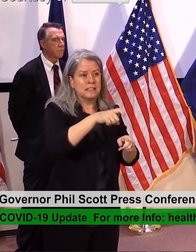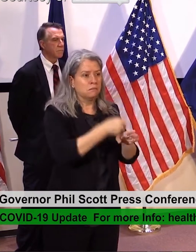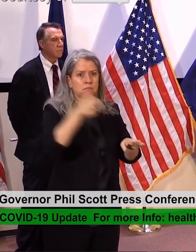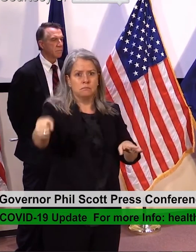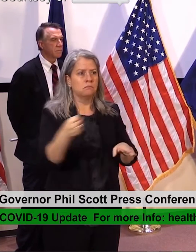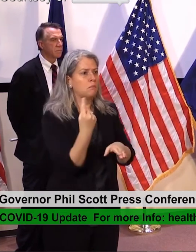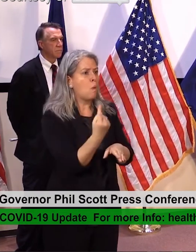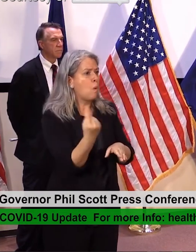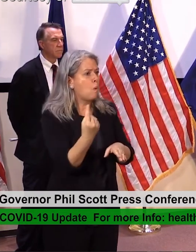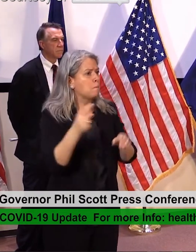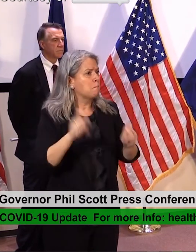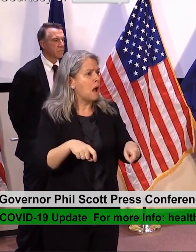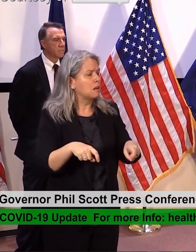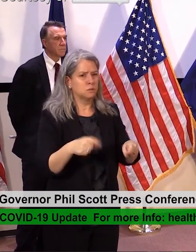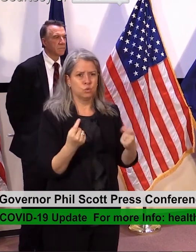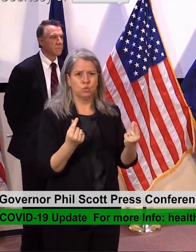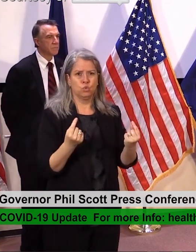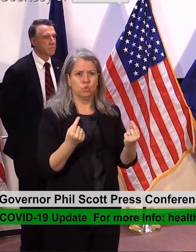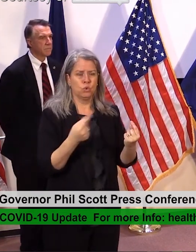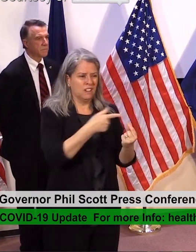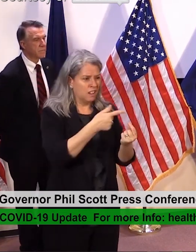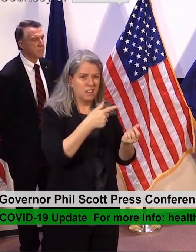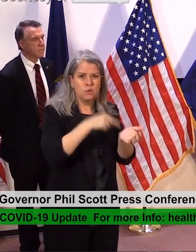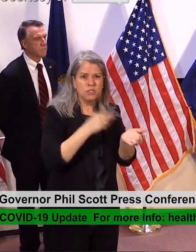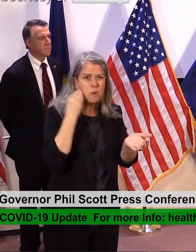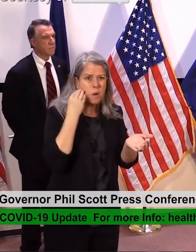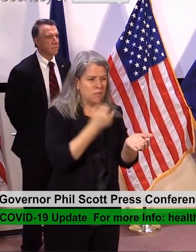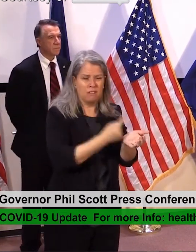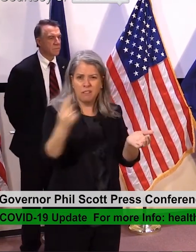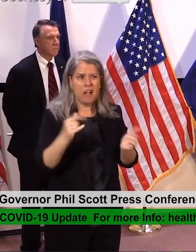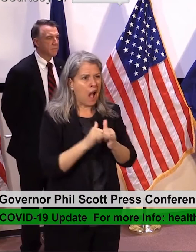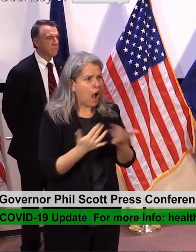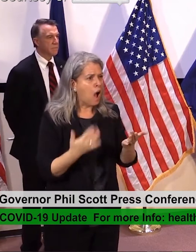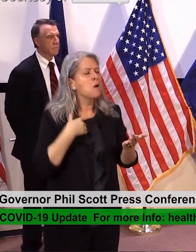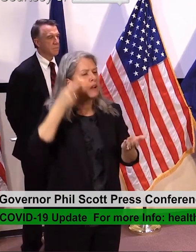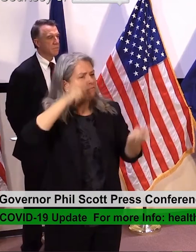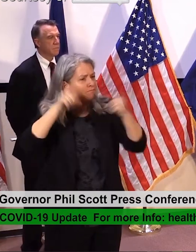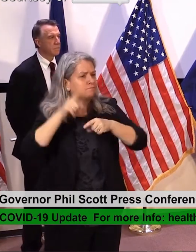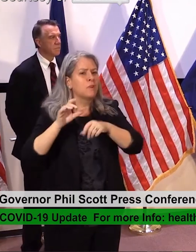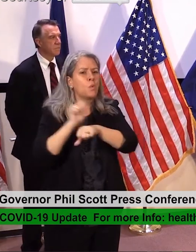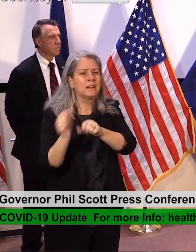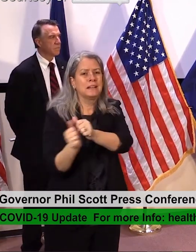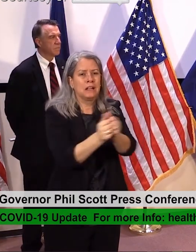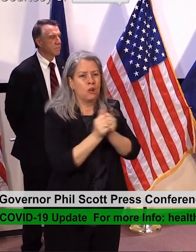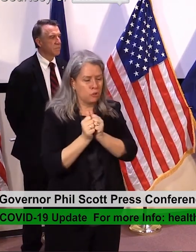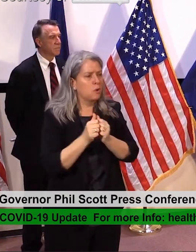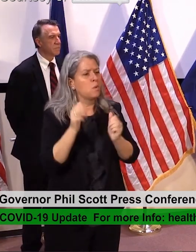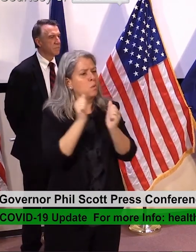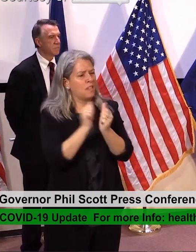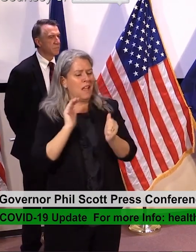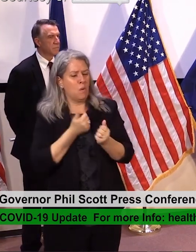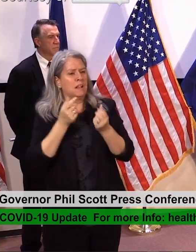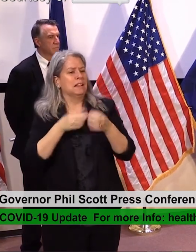situations. The state's action with senior living facilities are coordinated through the Essential Services Rapid